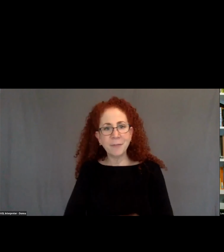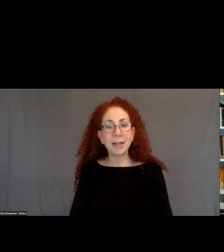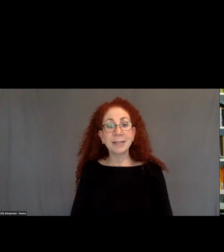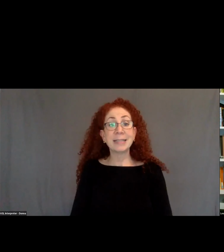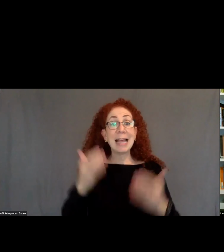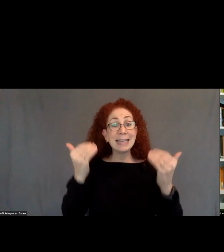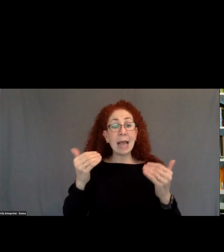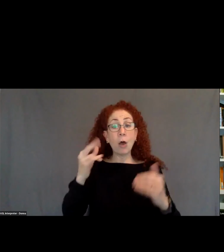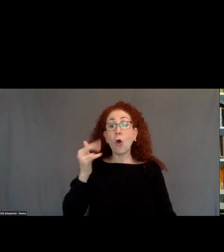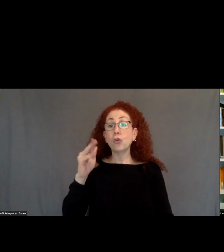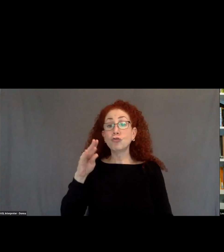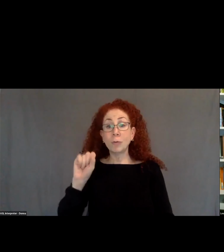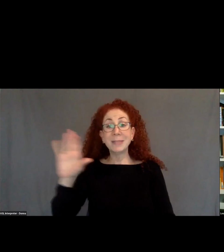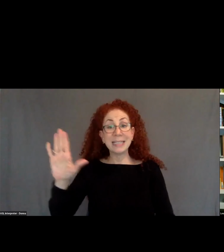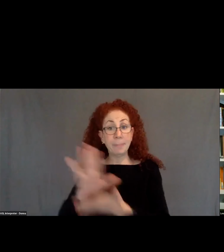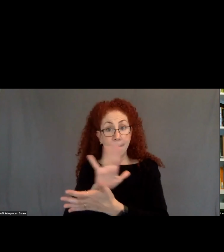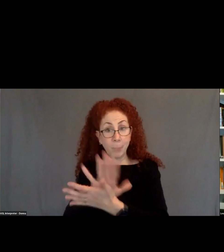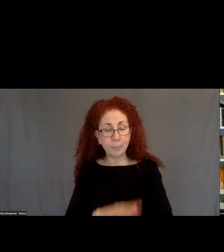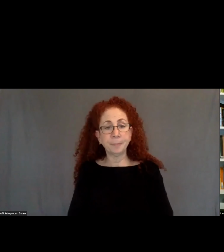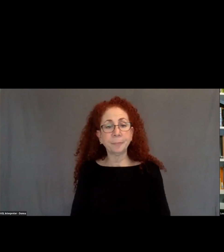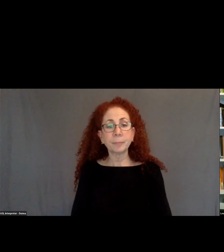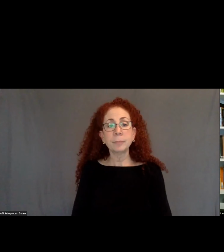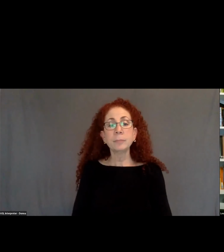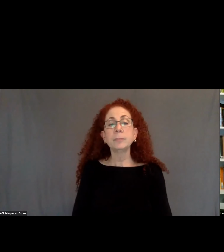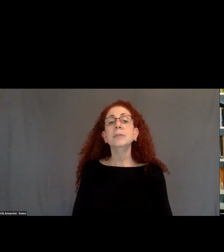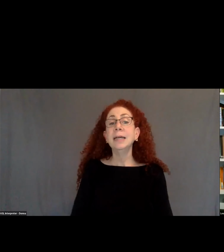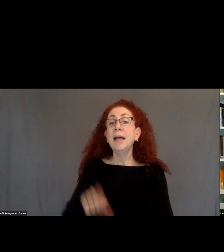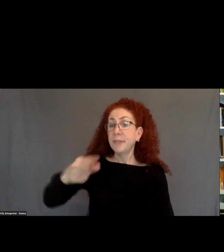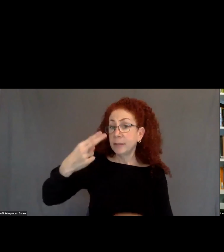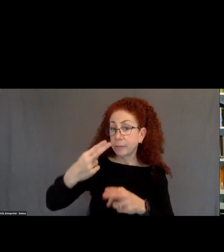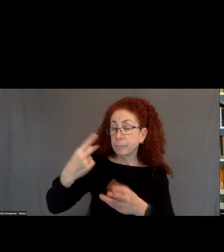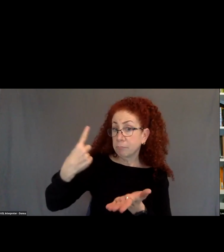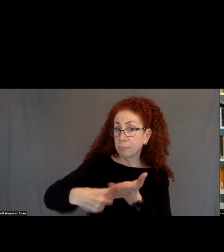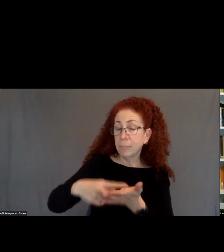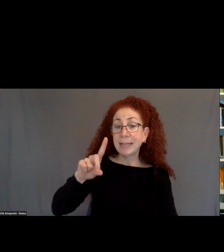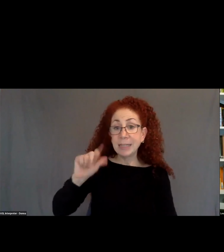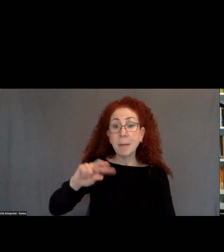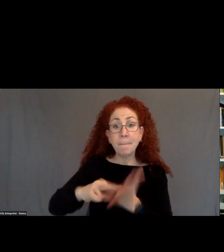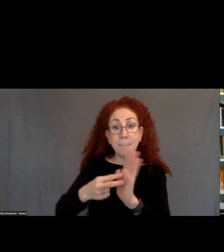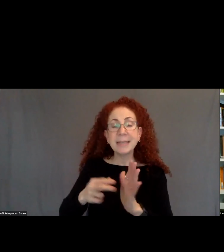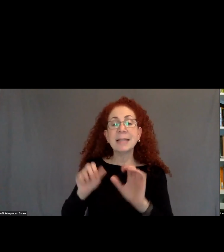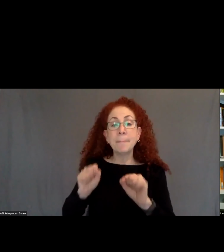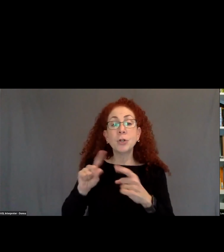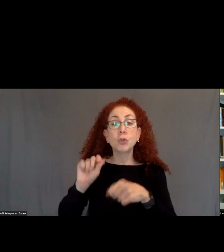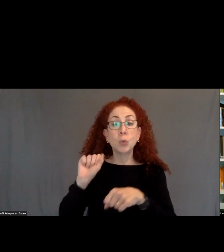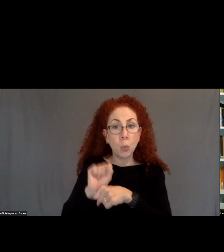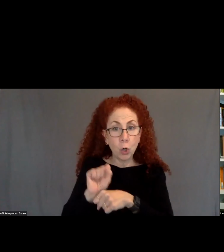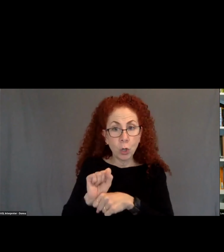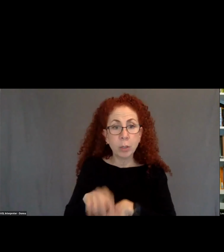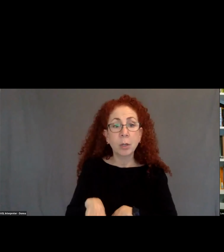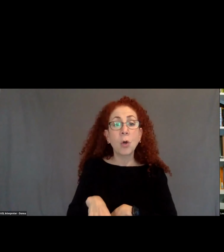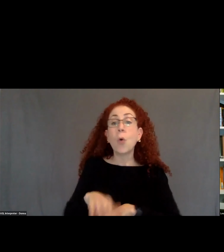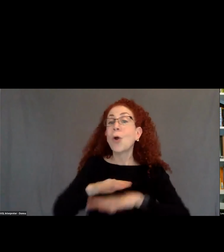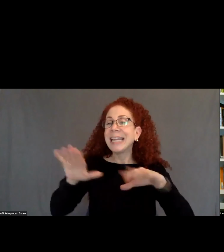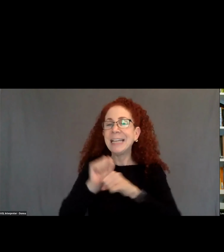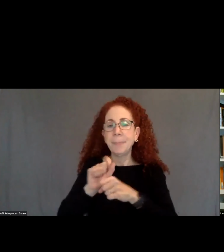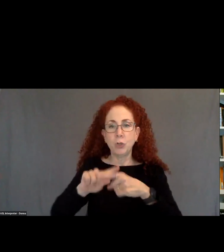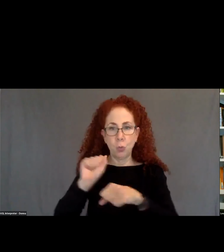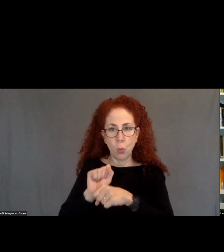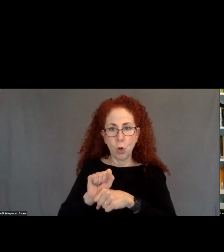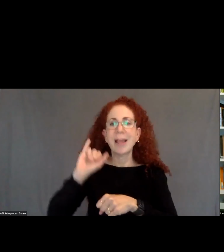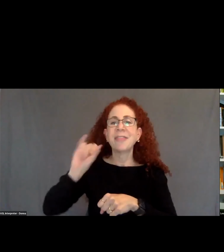turn to Holdren's paper. And yet this message that disability means inability to work and that only inability to work proves true